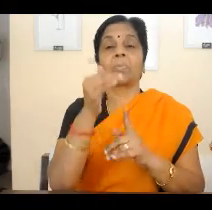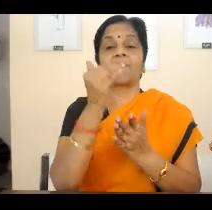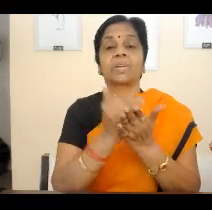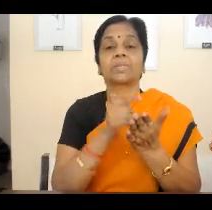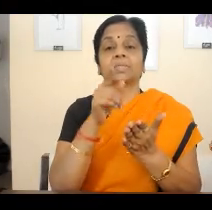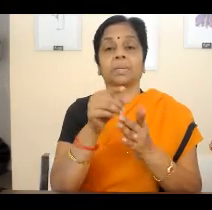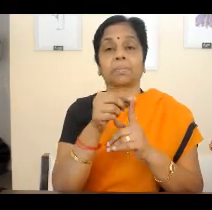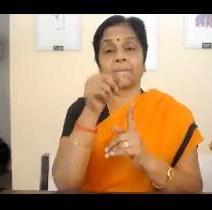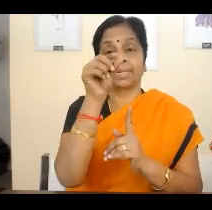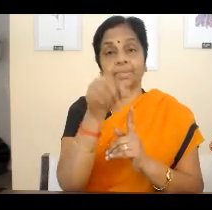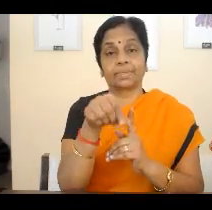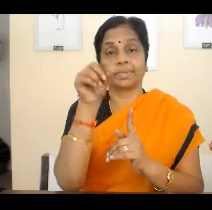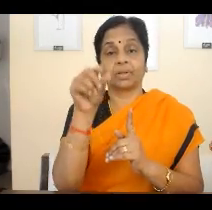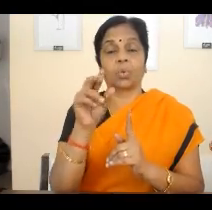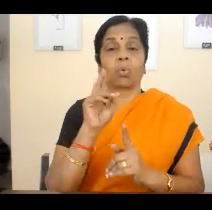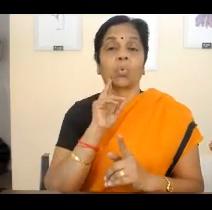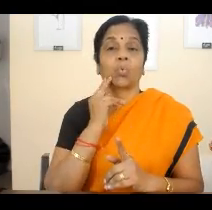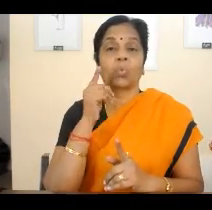persons with high support needs.